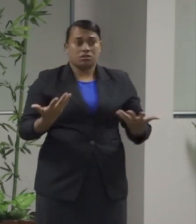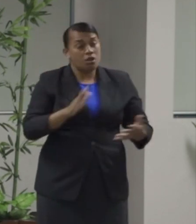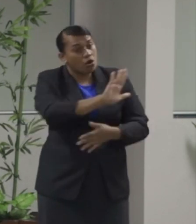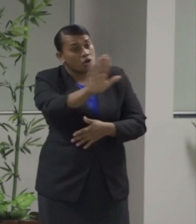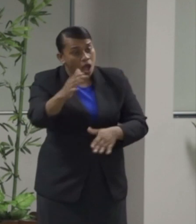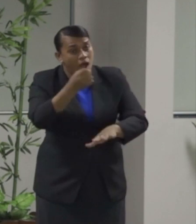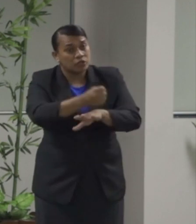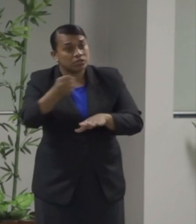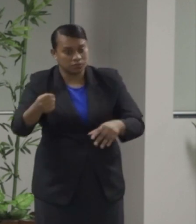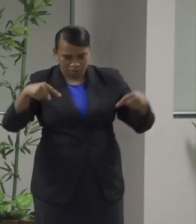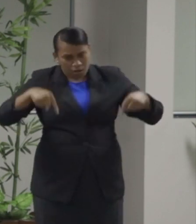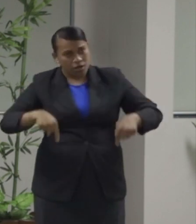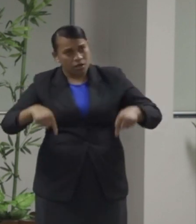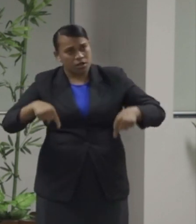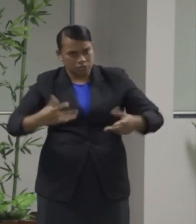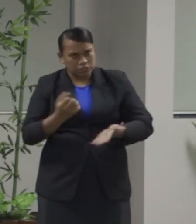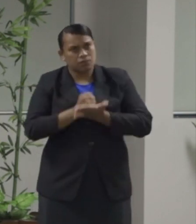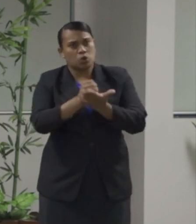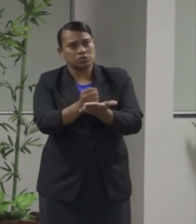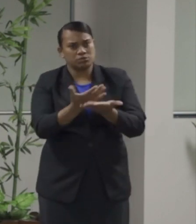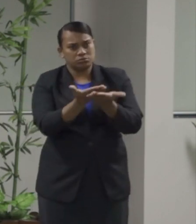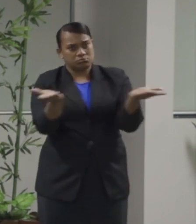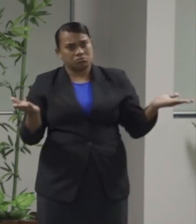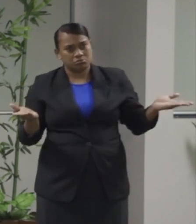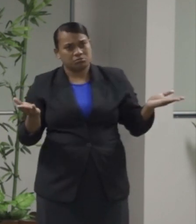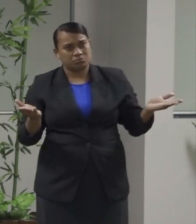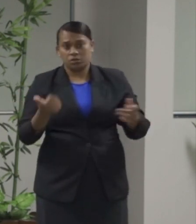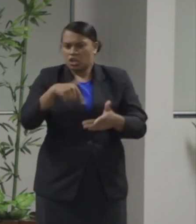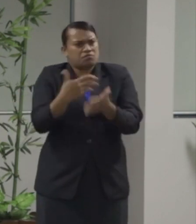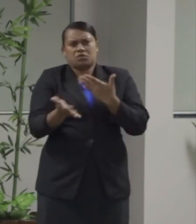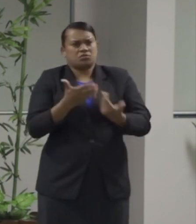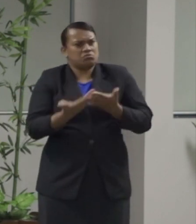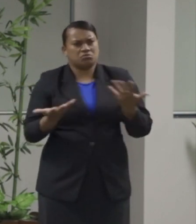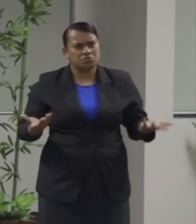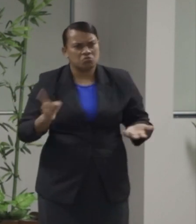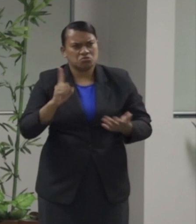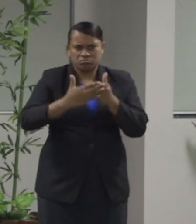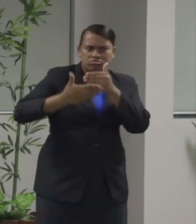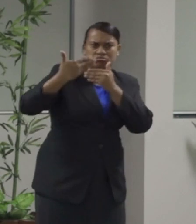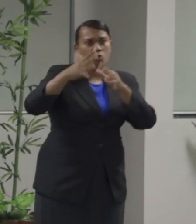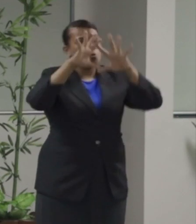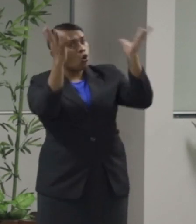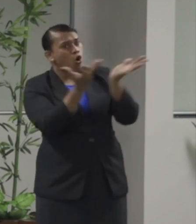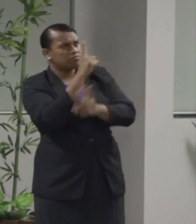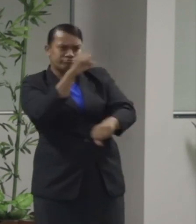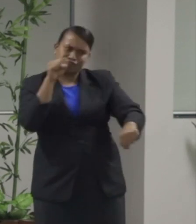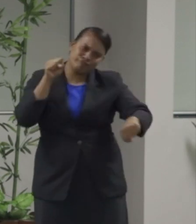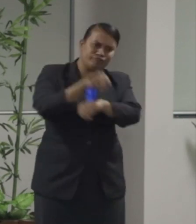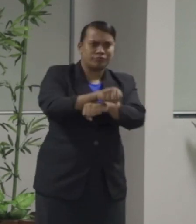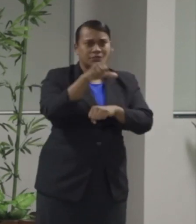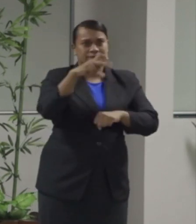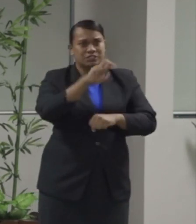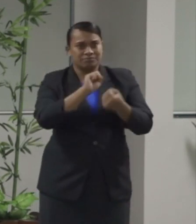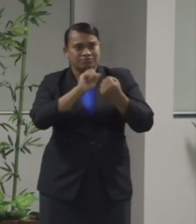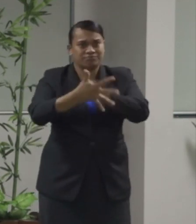to support you through however many weeks or months it takes for the world to beat this virus. We feel your